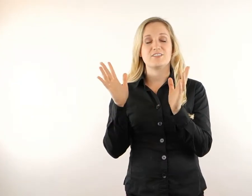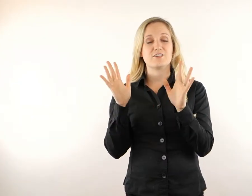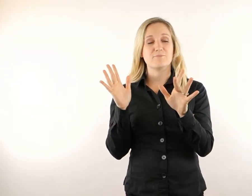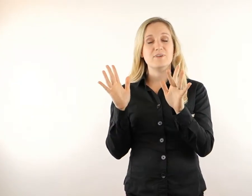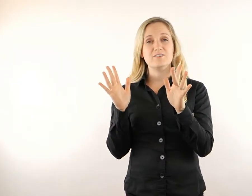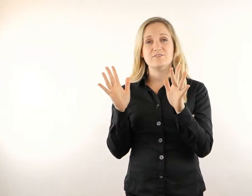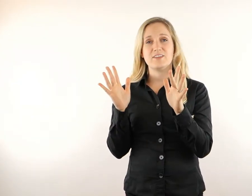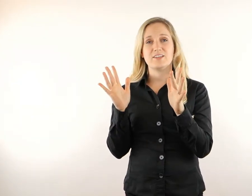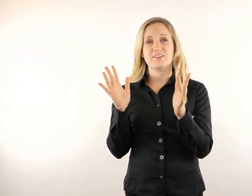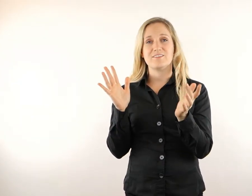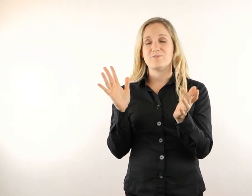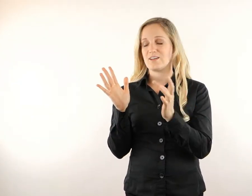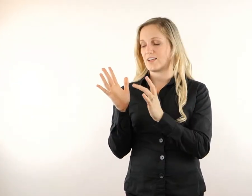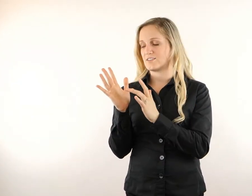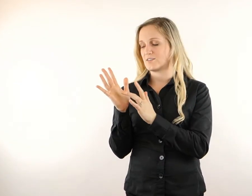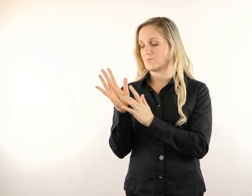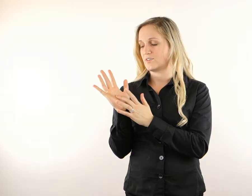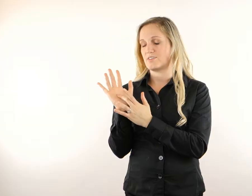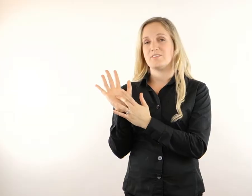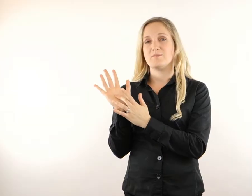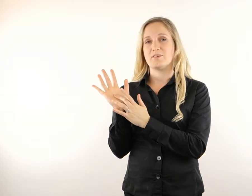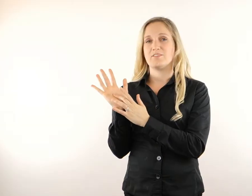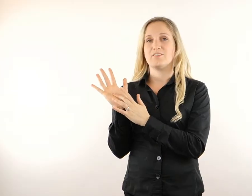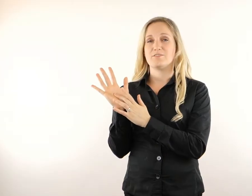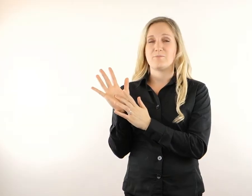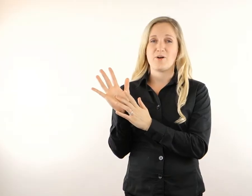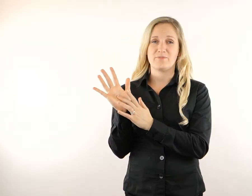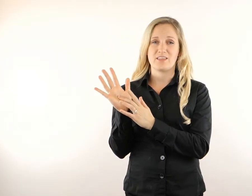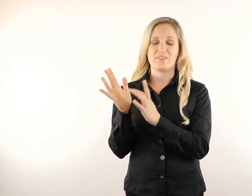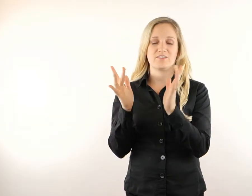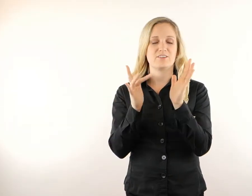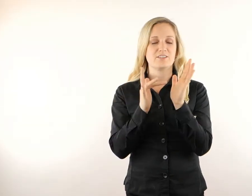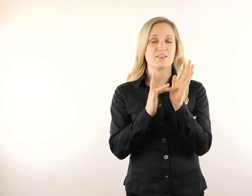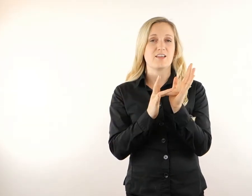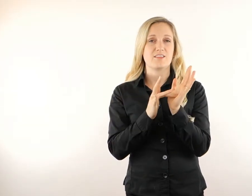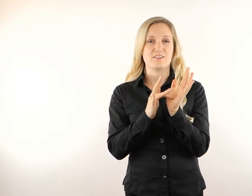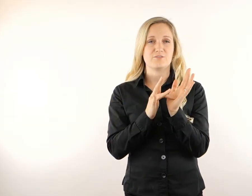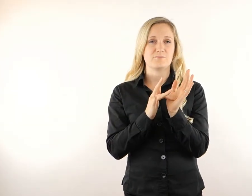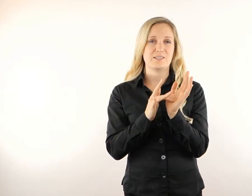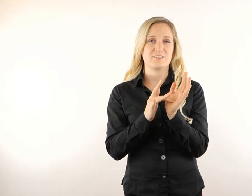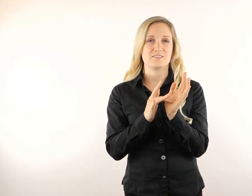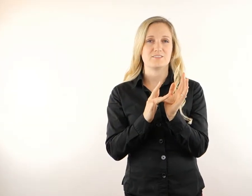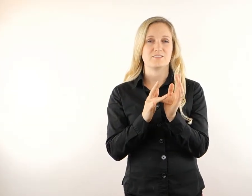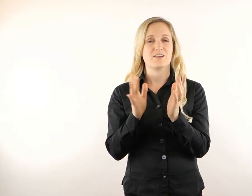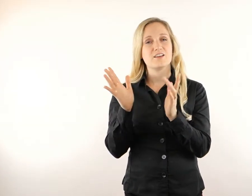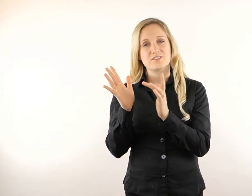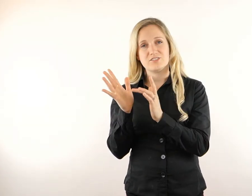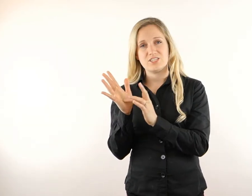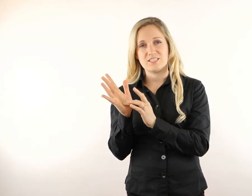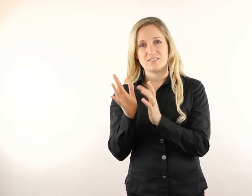take your middle finger of one hand and put it in the middle of the palm of the other, and then you repeat.